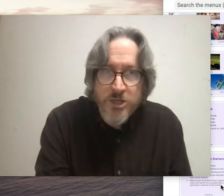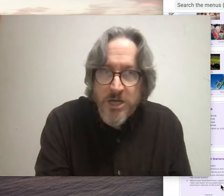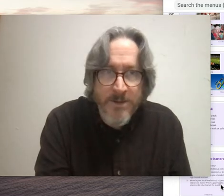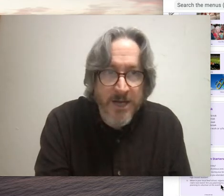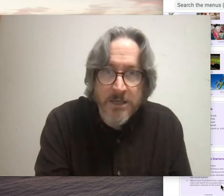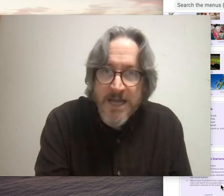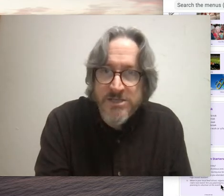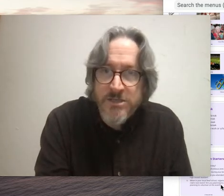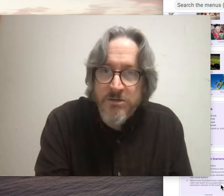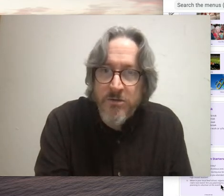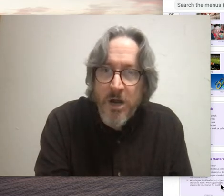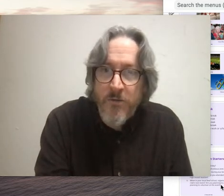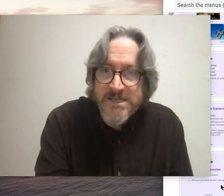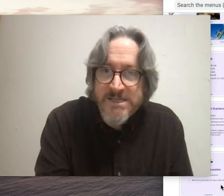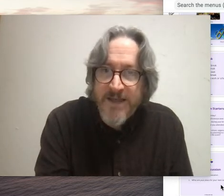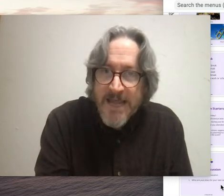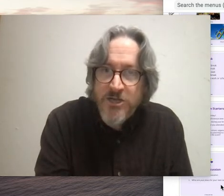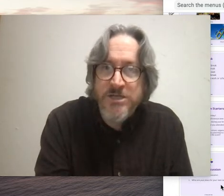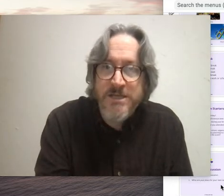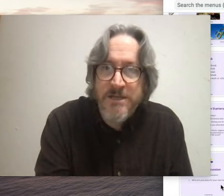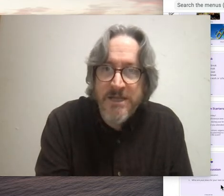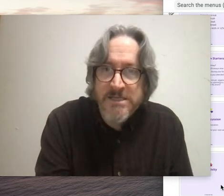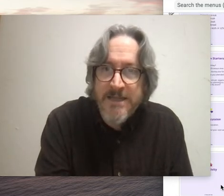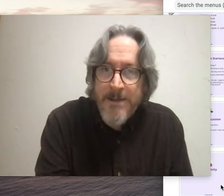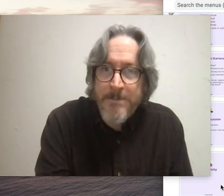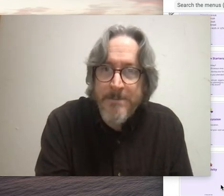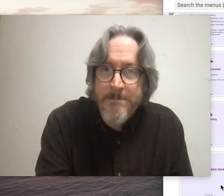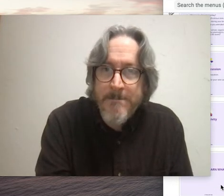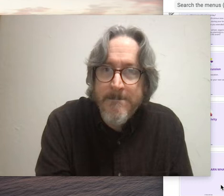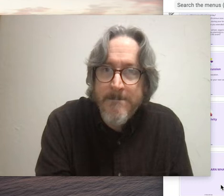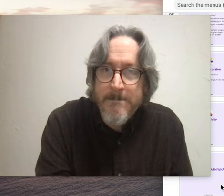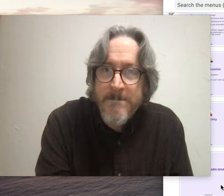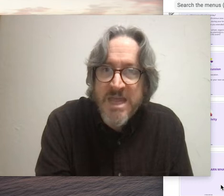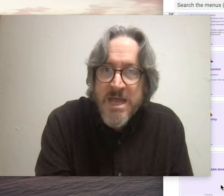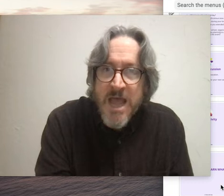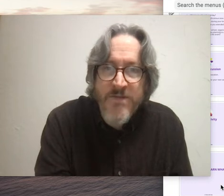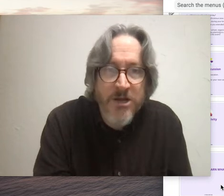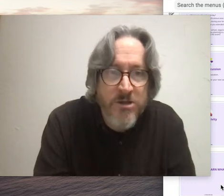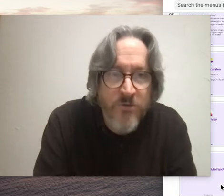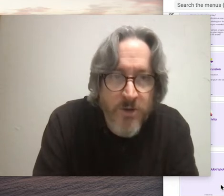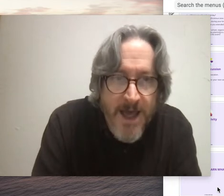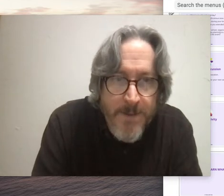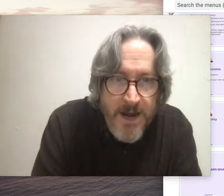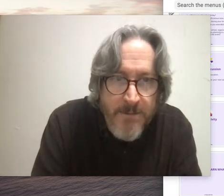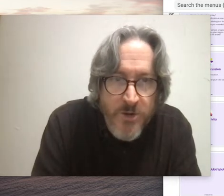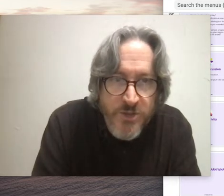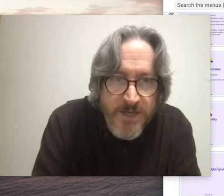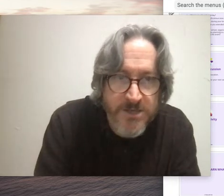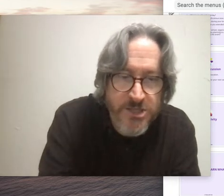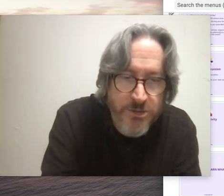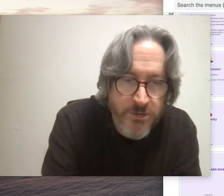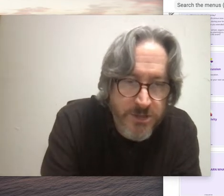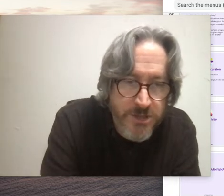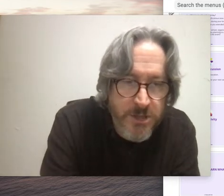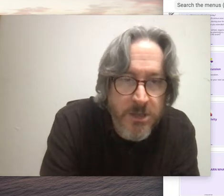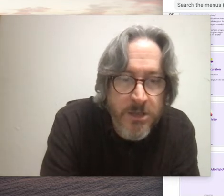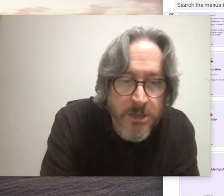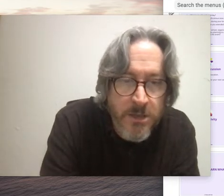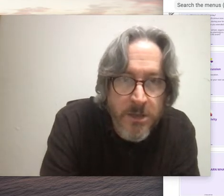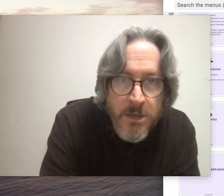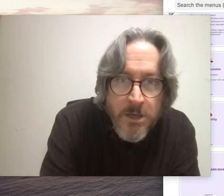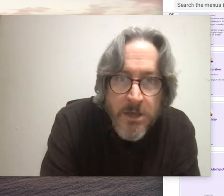We can talk about in class recent vacations and things like that. And then here are the vocab, and I'm going to insert.